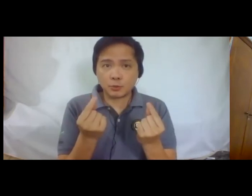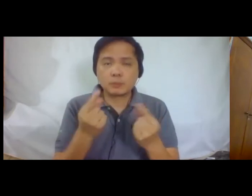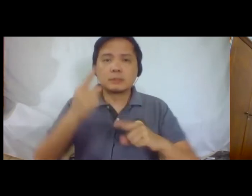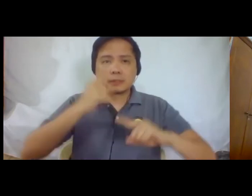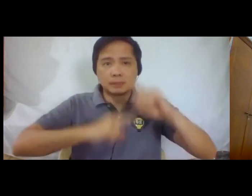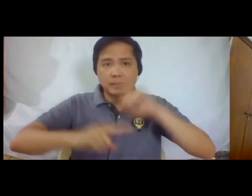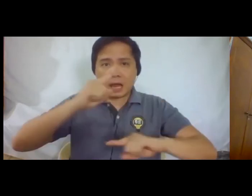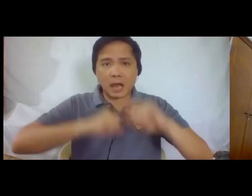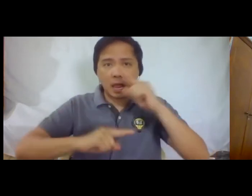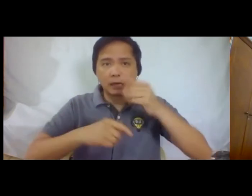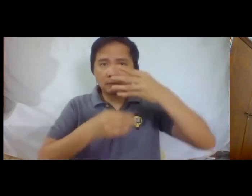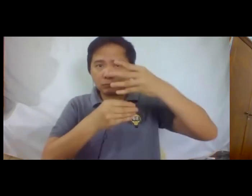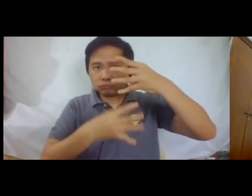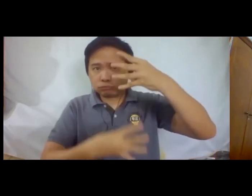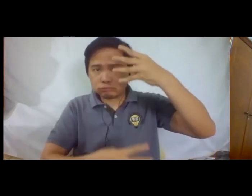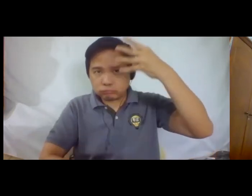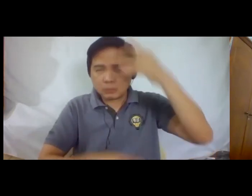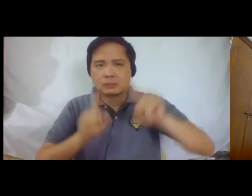signs.